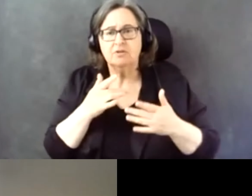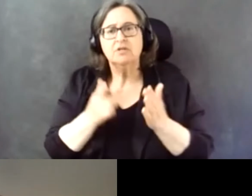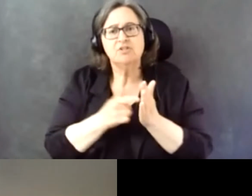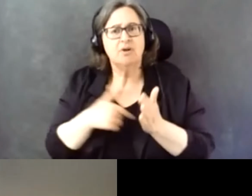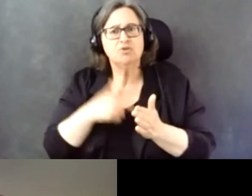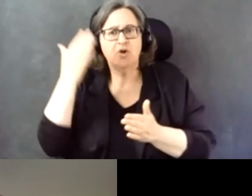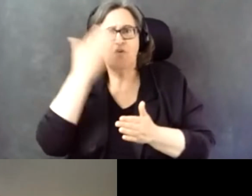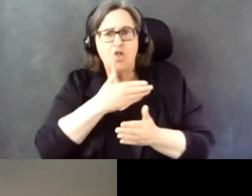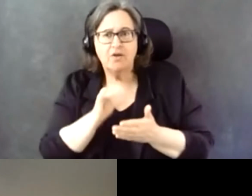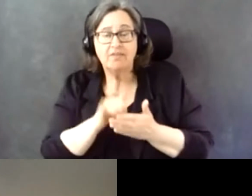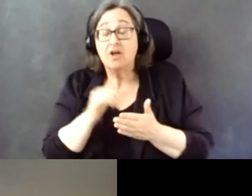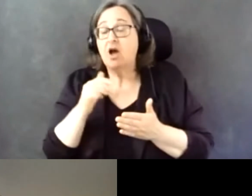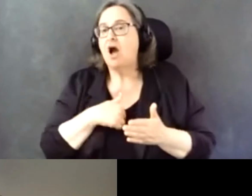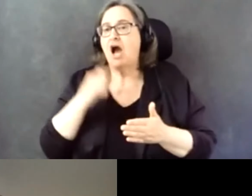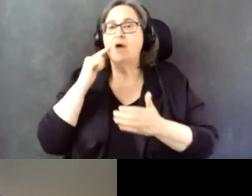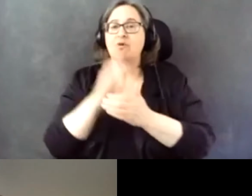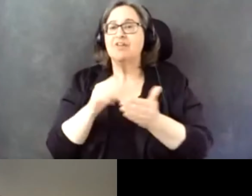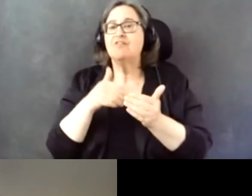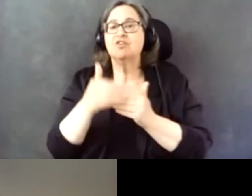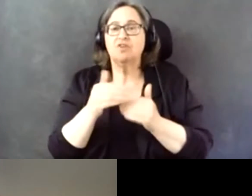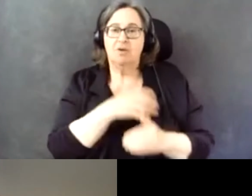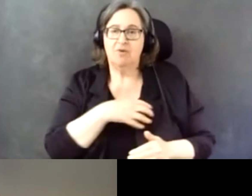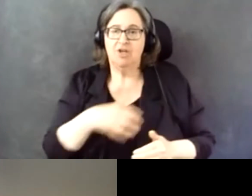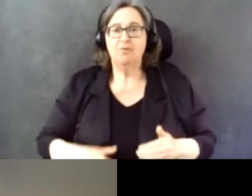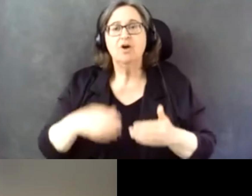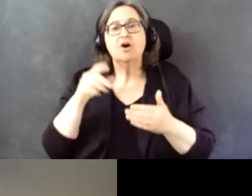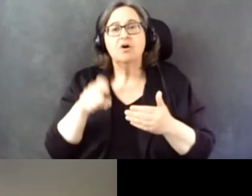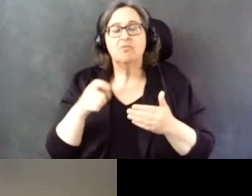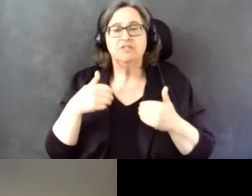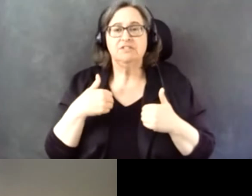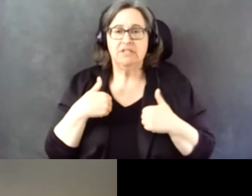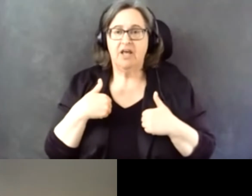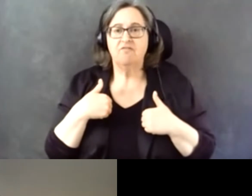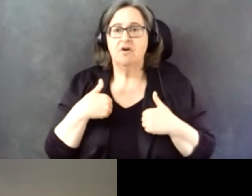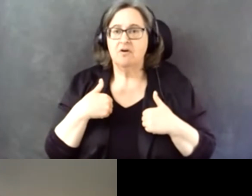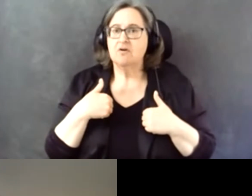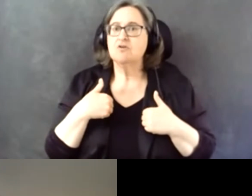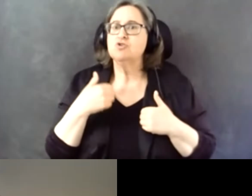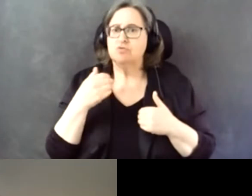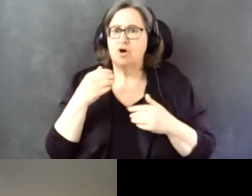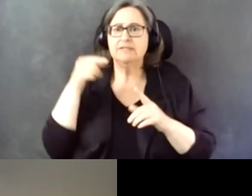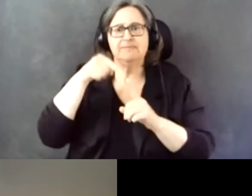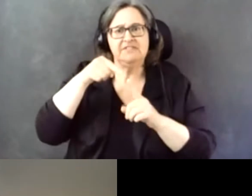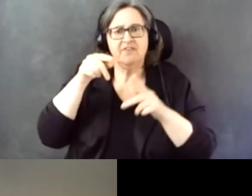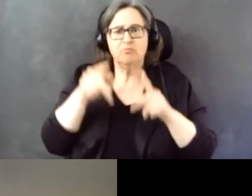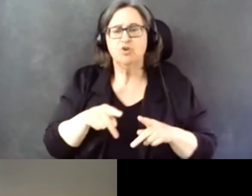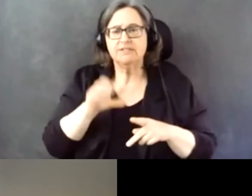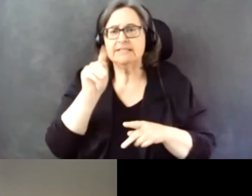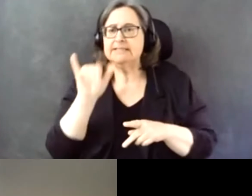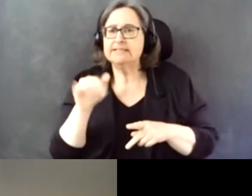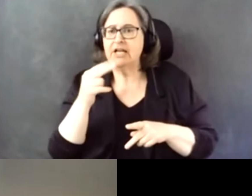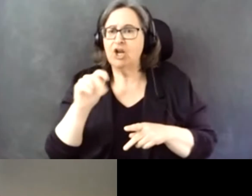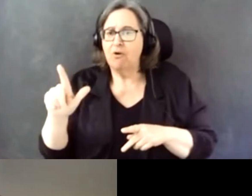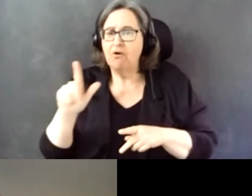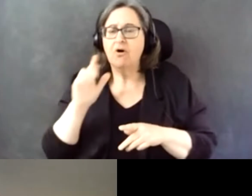and so i believe the next mayor must have a clear liaison at uh city hall who's going to